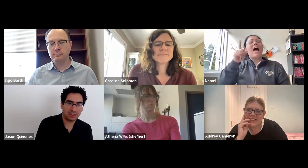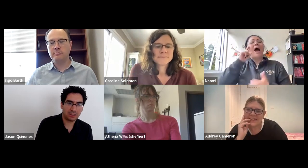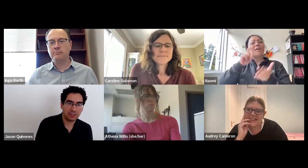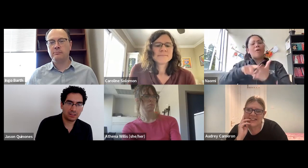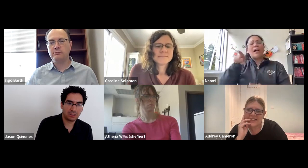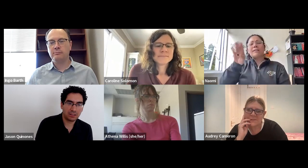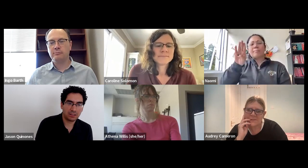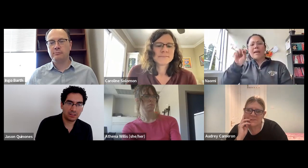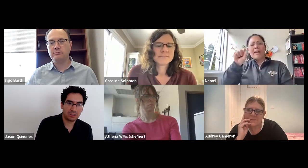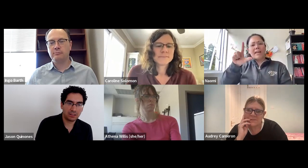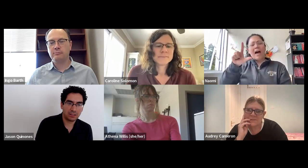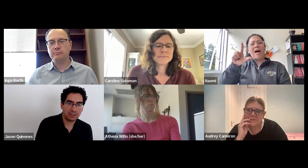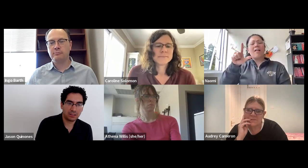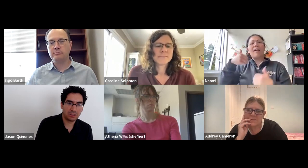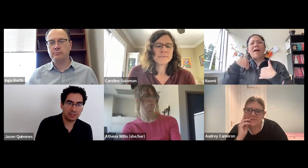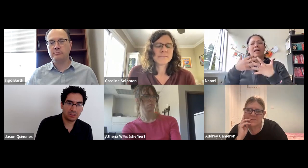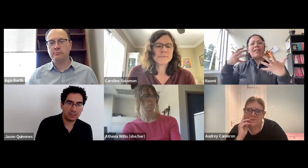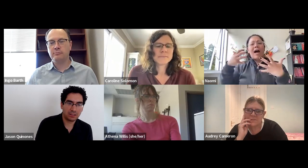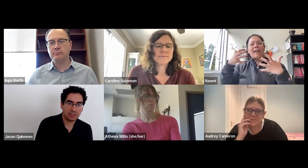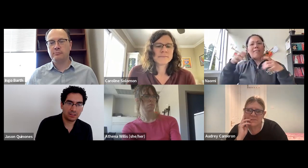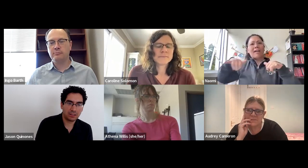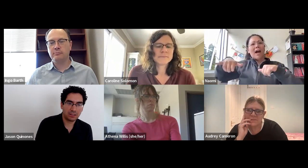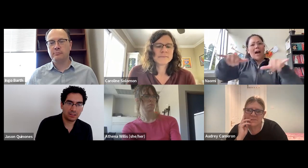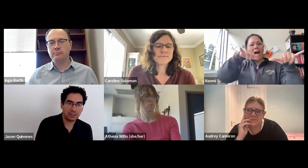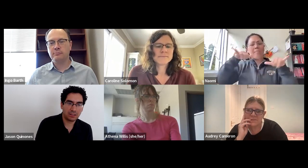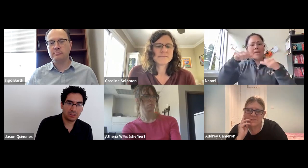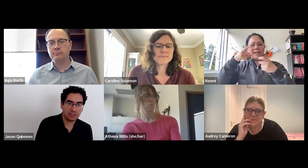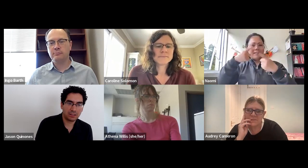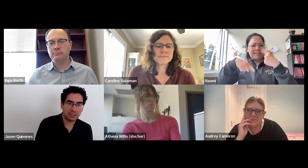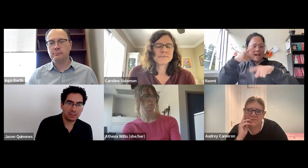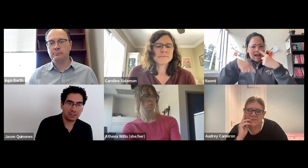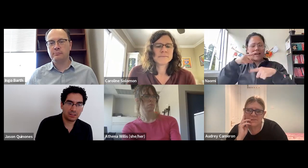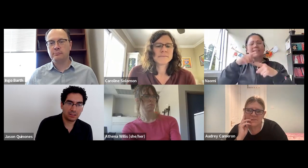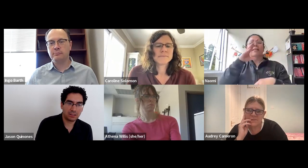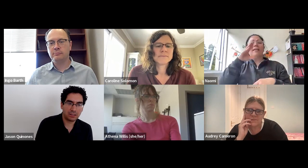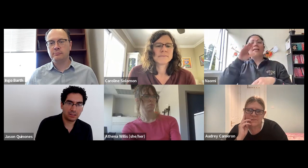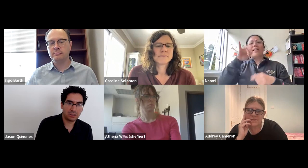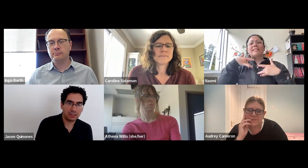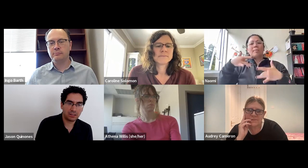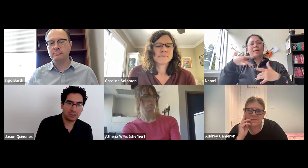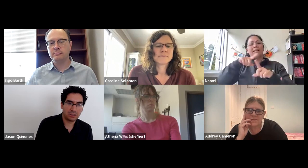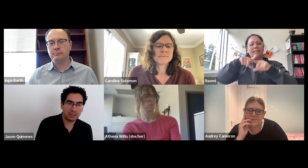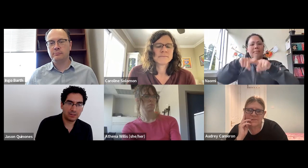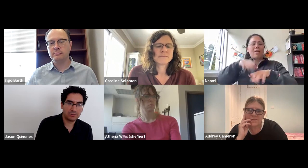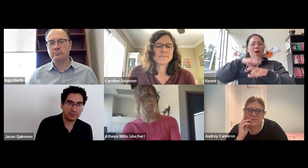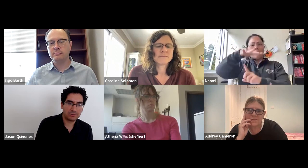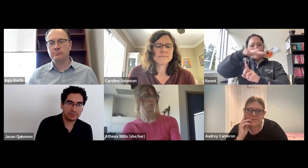what they typically use, which I thought was interesting. BSL also has quite a bit of similar signs, for example,